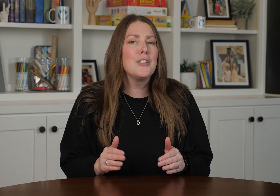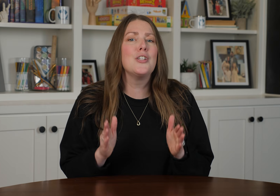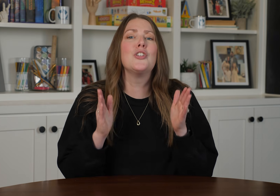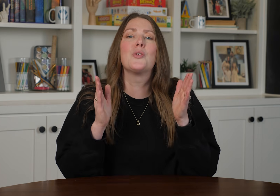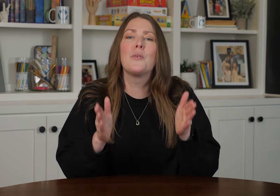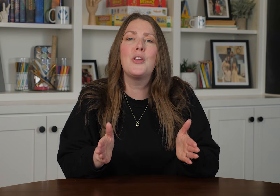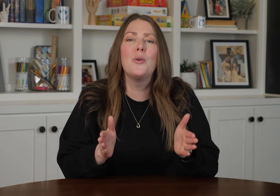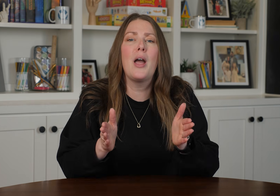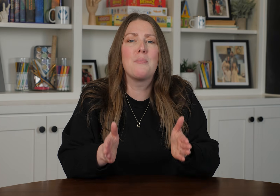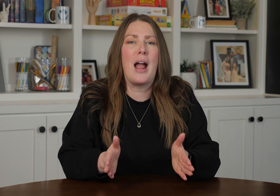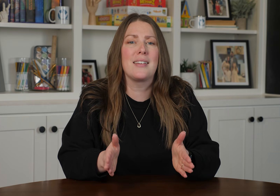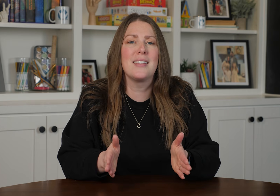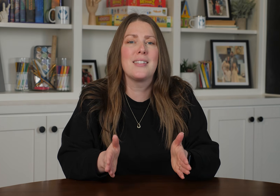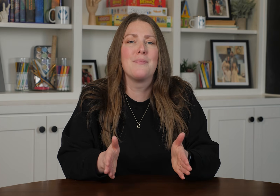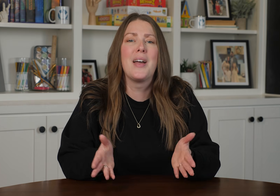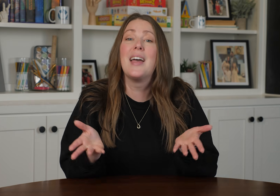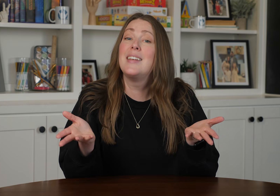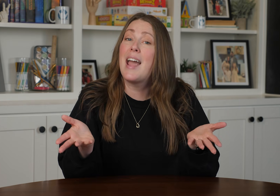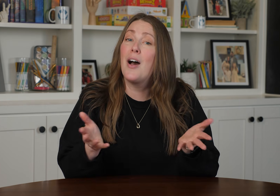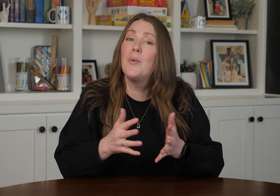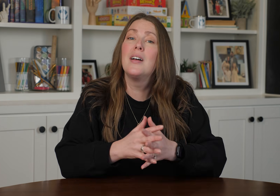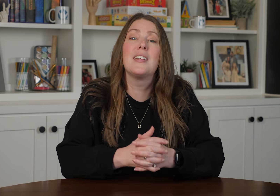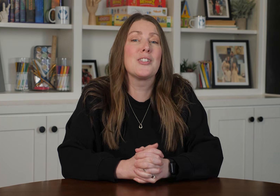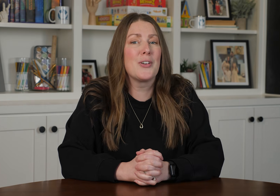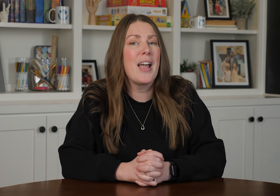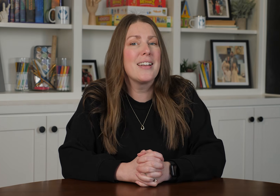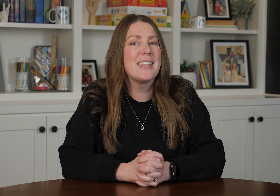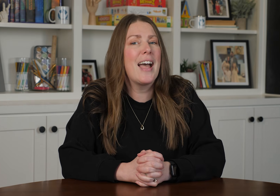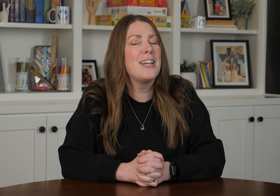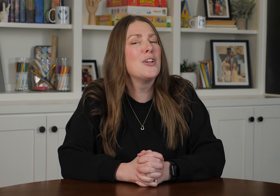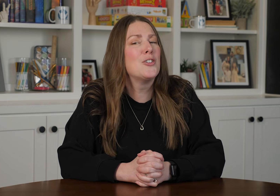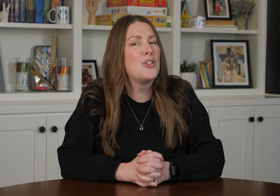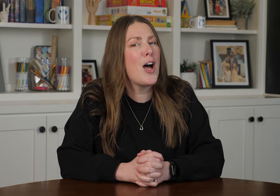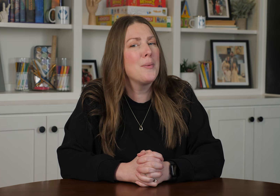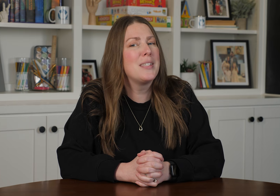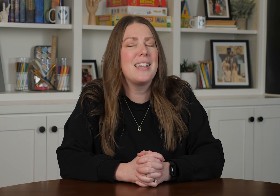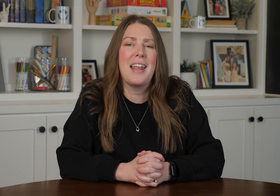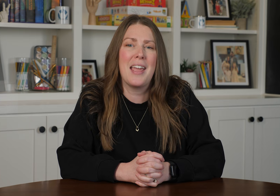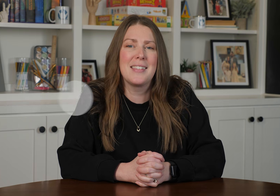often to review and practice. Now let's learn how to sign jobs in ASL.